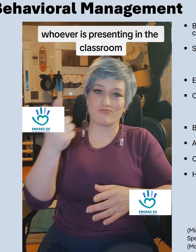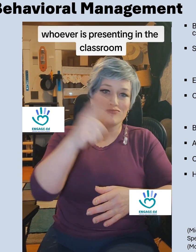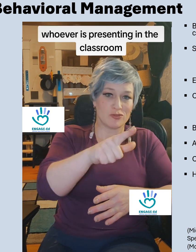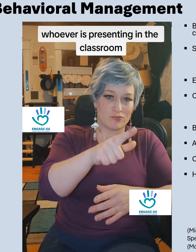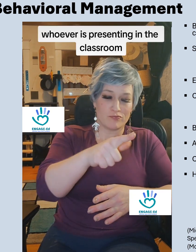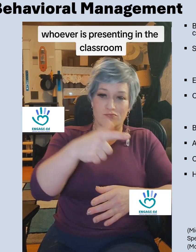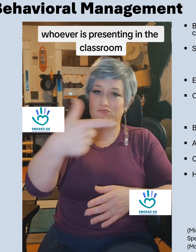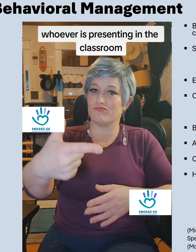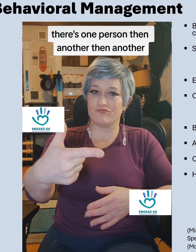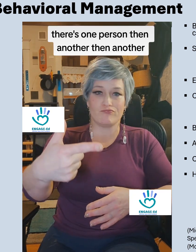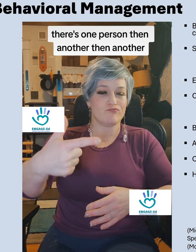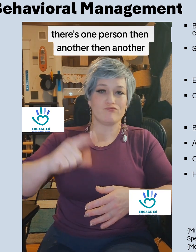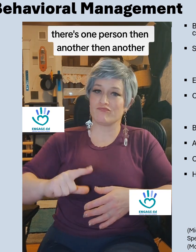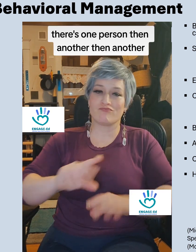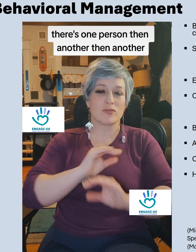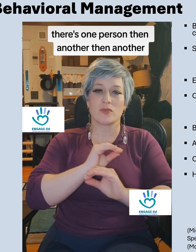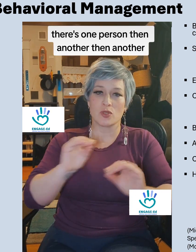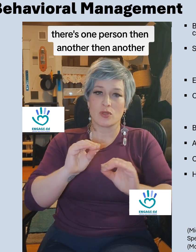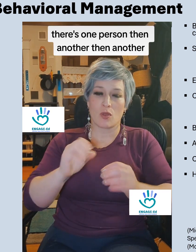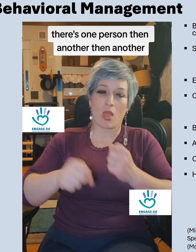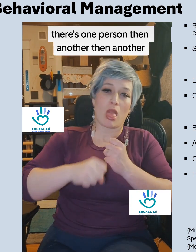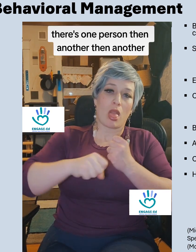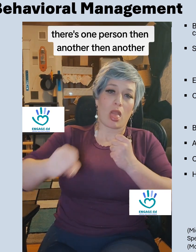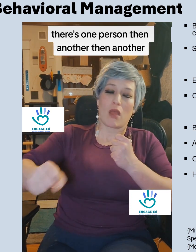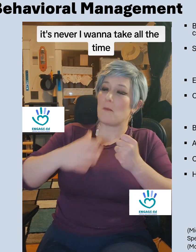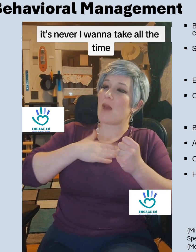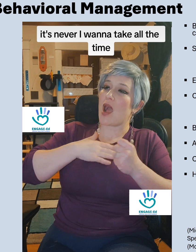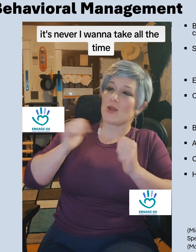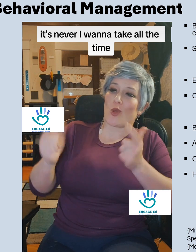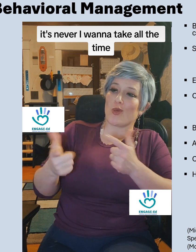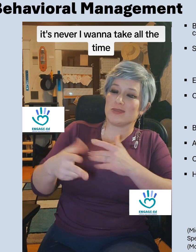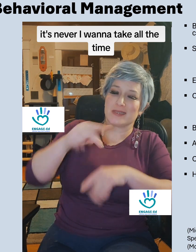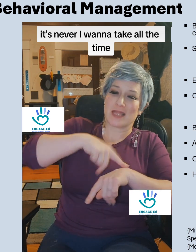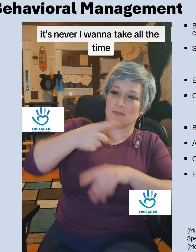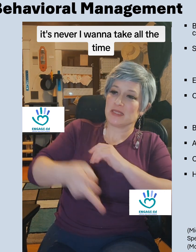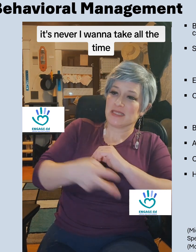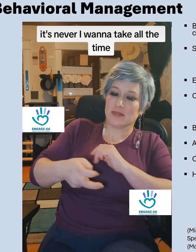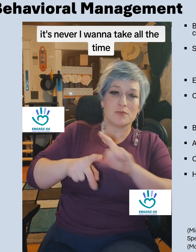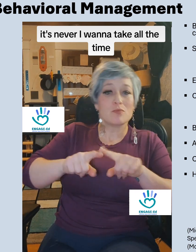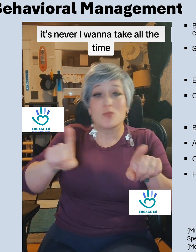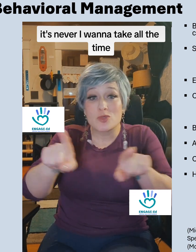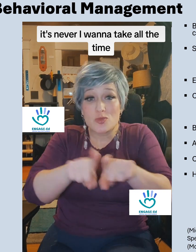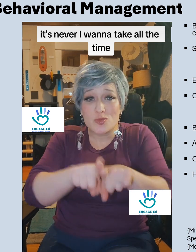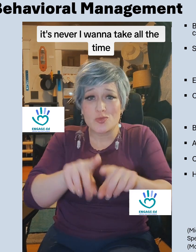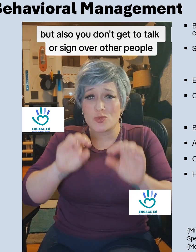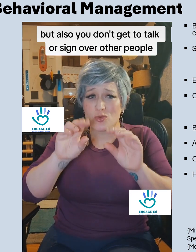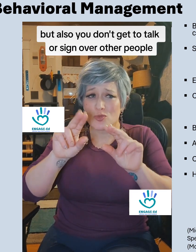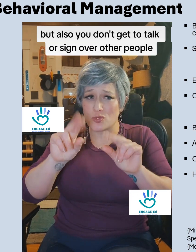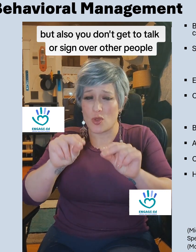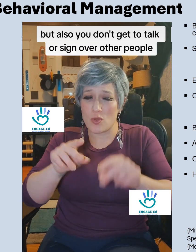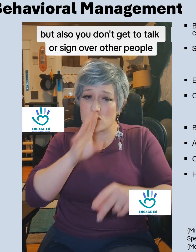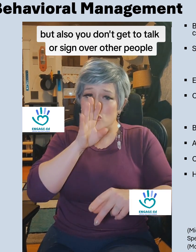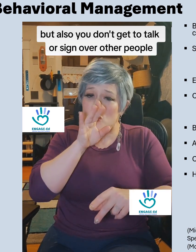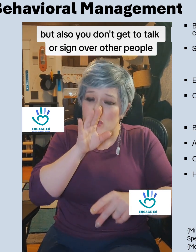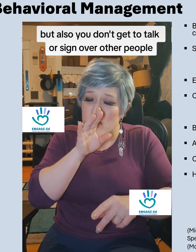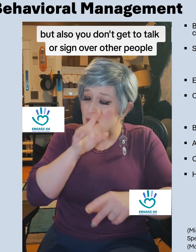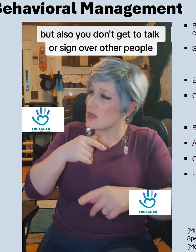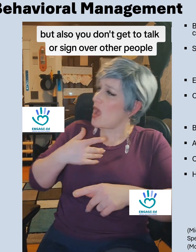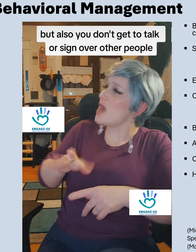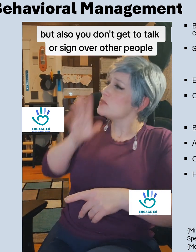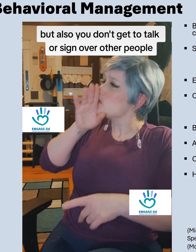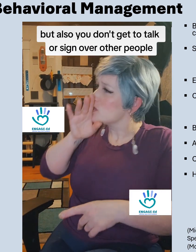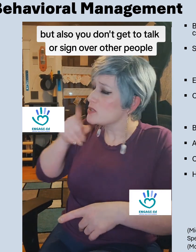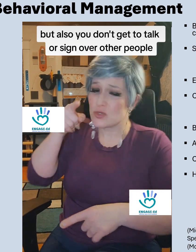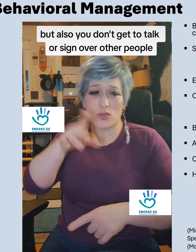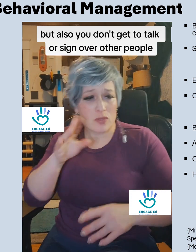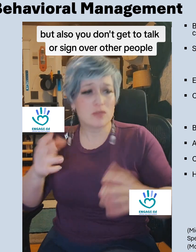Whoever's presenting in the classroom, there's one person, then another, then another. It's never, oh, I'm going to take all the time, but also you don't get to talk or sign